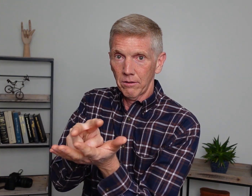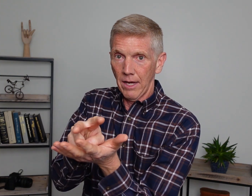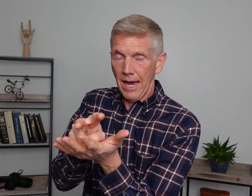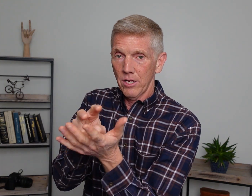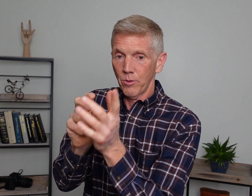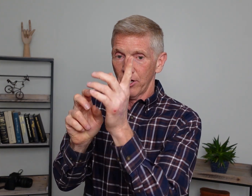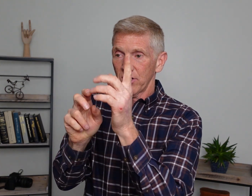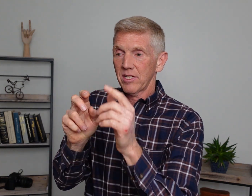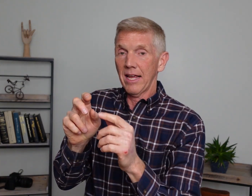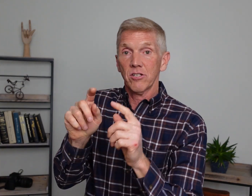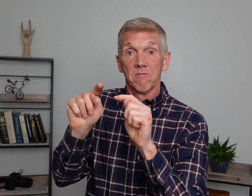Okay, so here's the sentence.